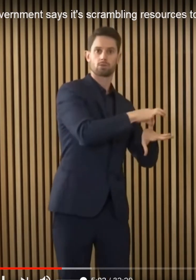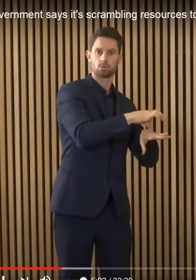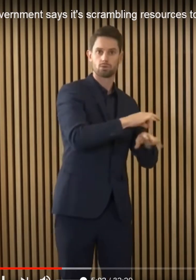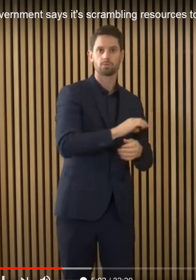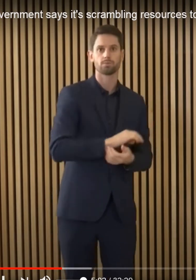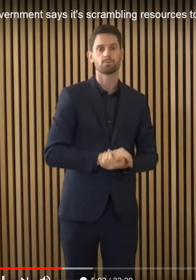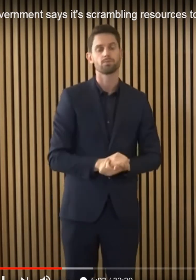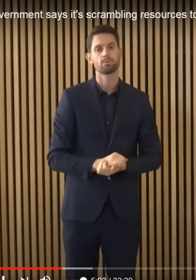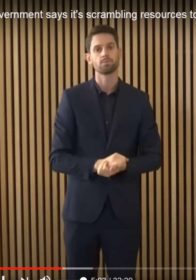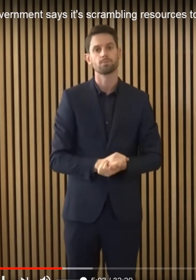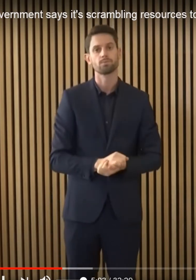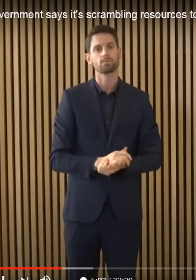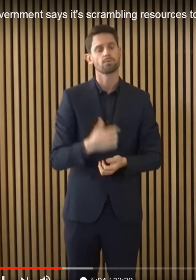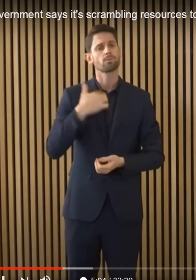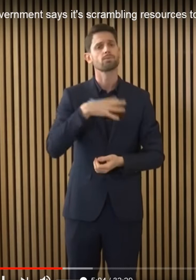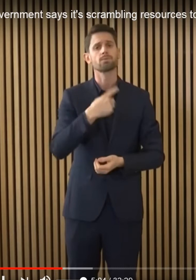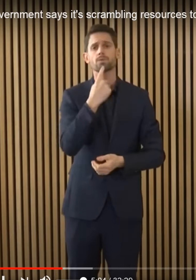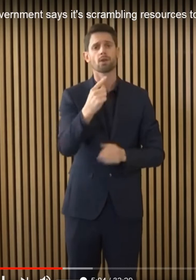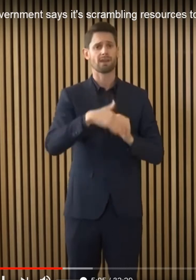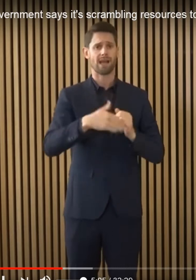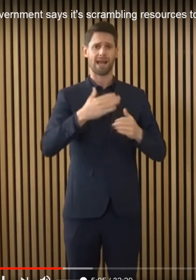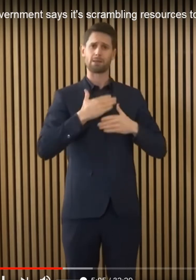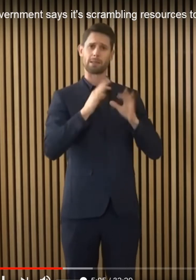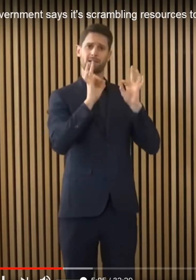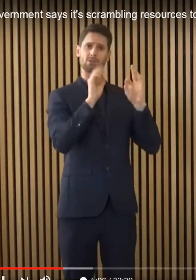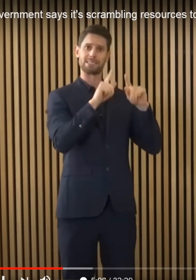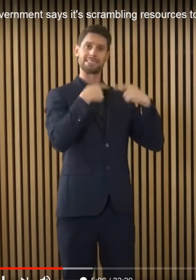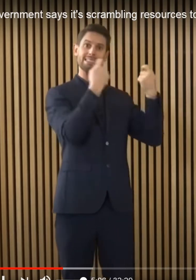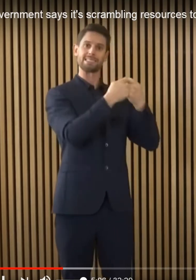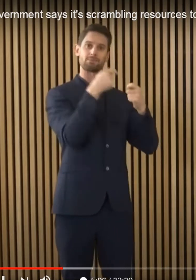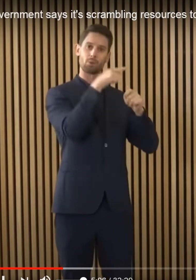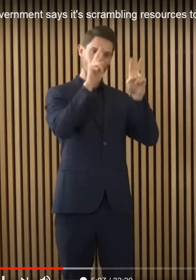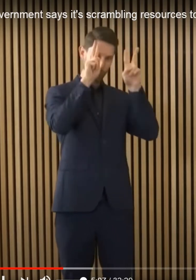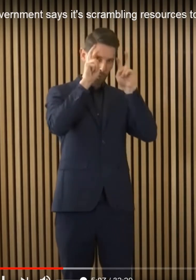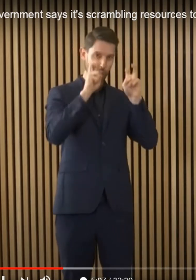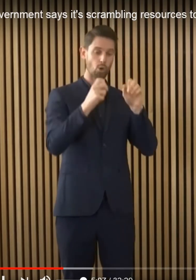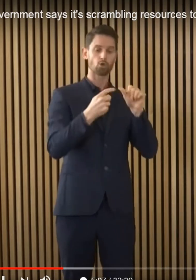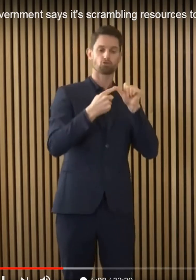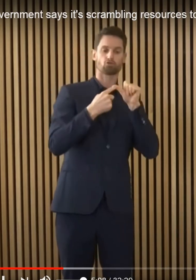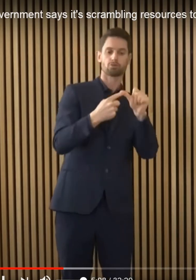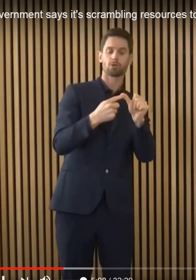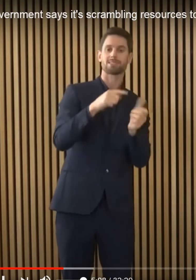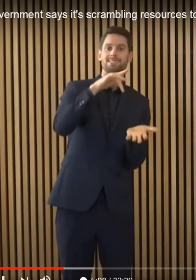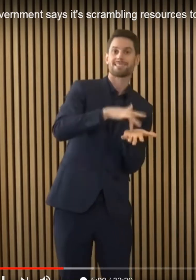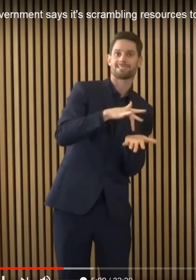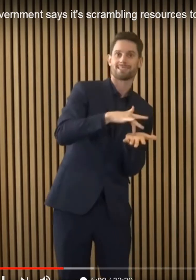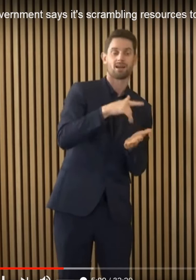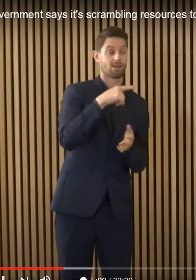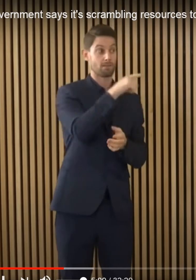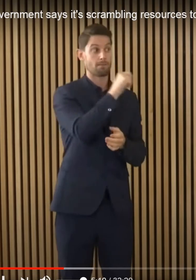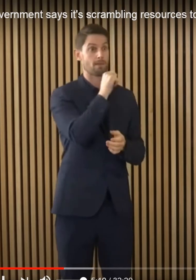to set out, the response centre, and Joe will take you through the details of that, but in particular the